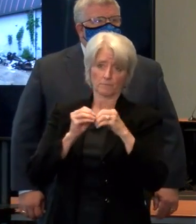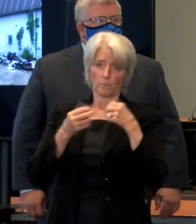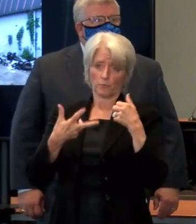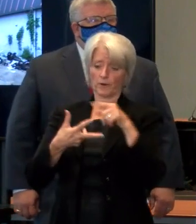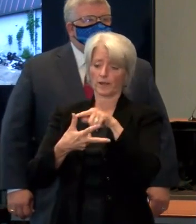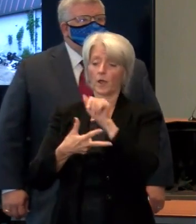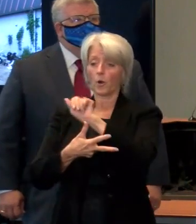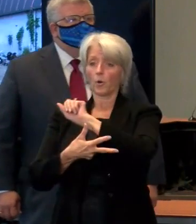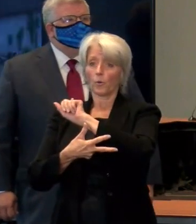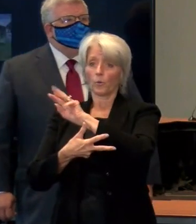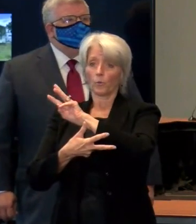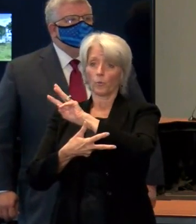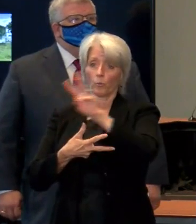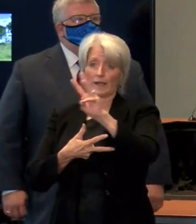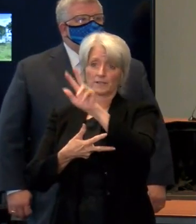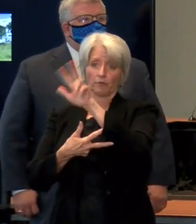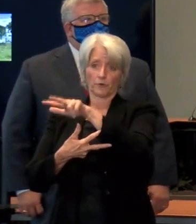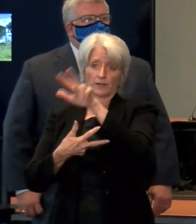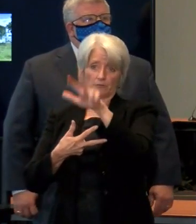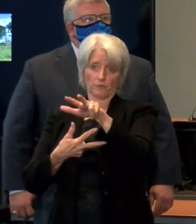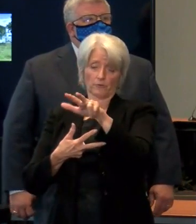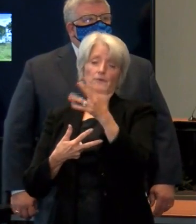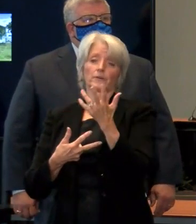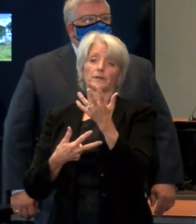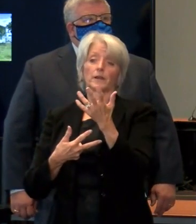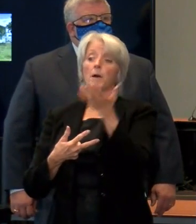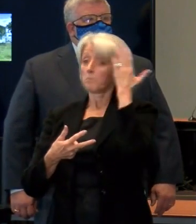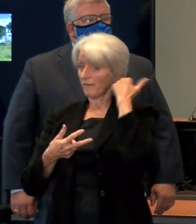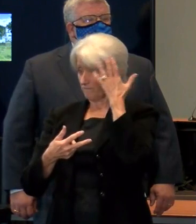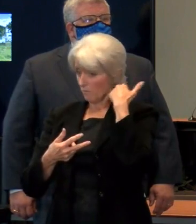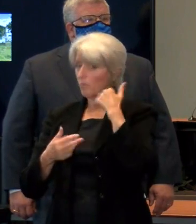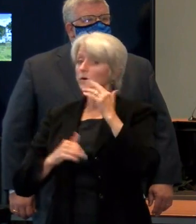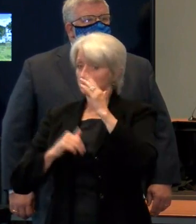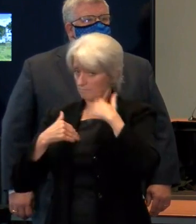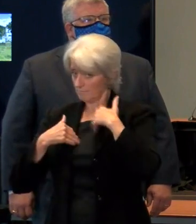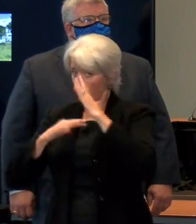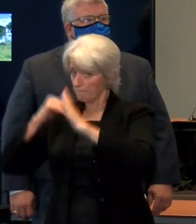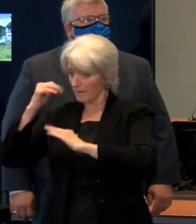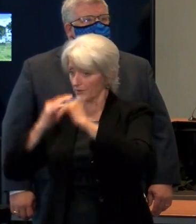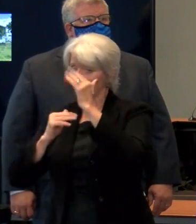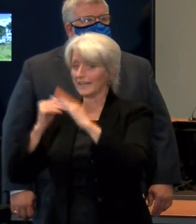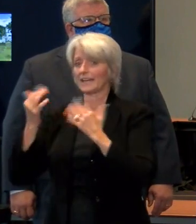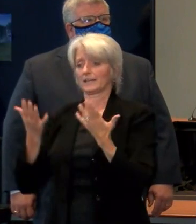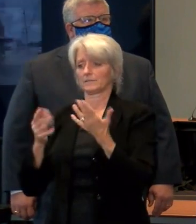33rd, 5518 West 33rd. It was an existing building, a auto